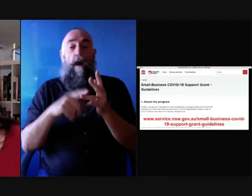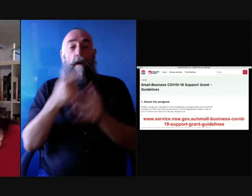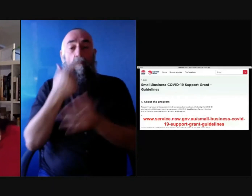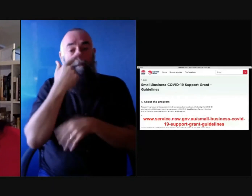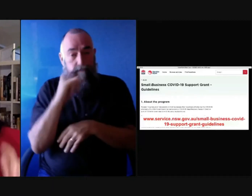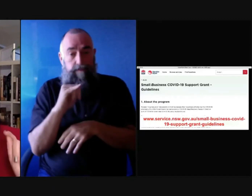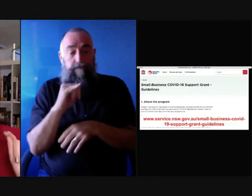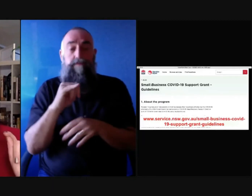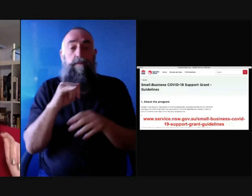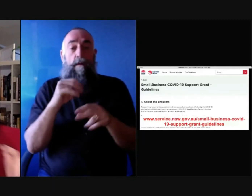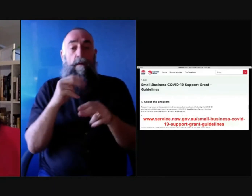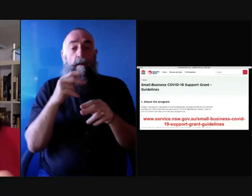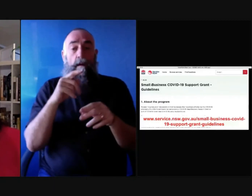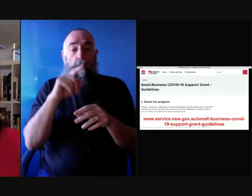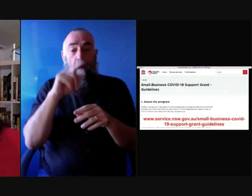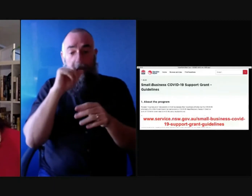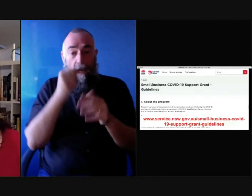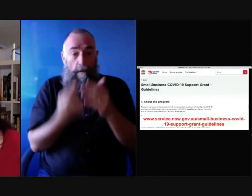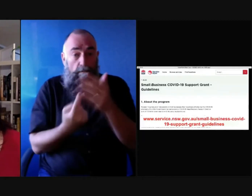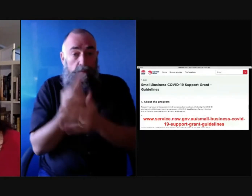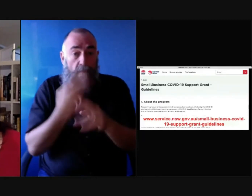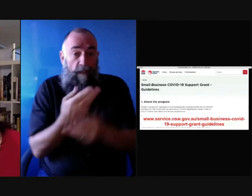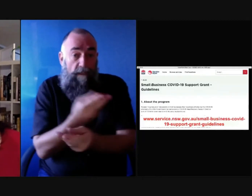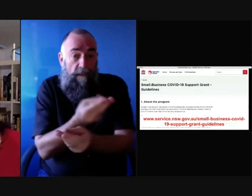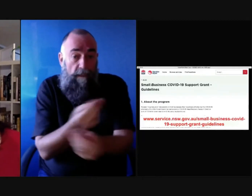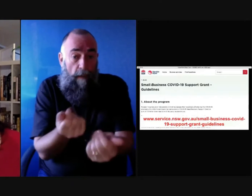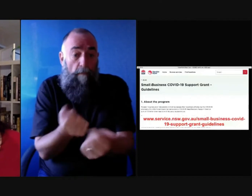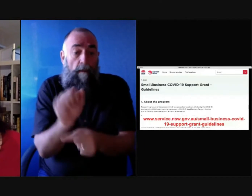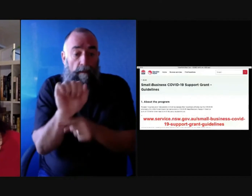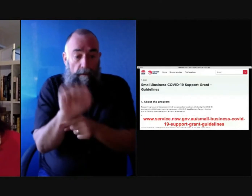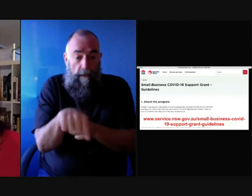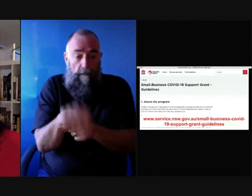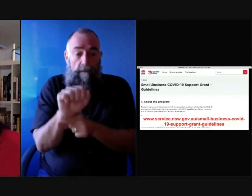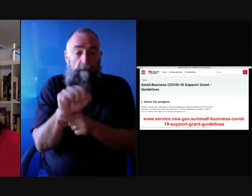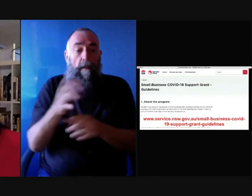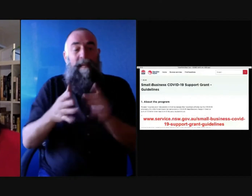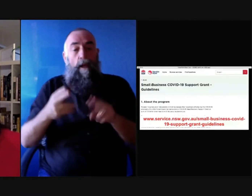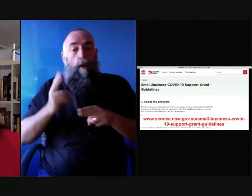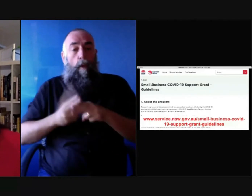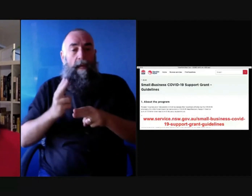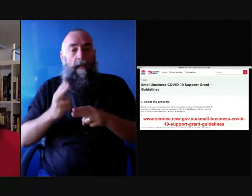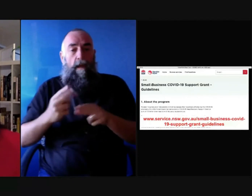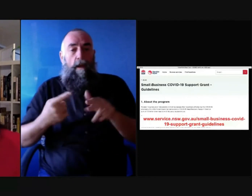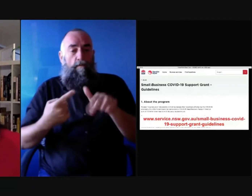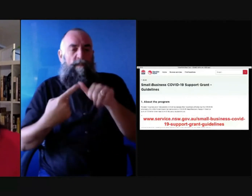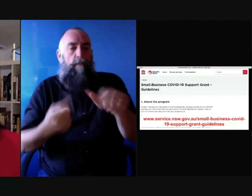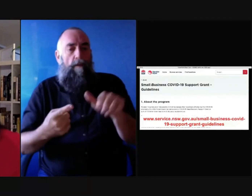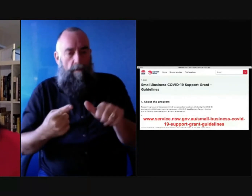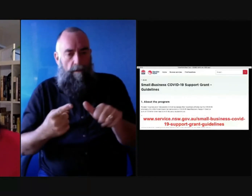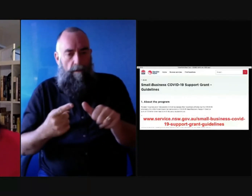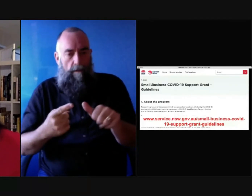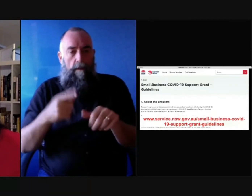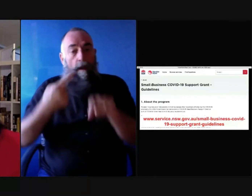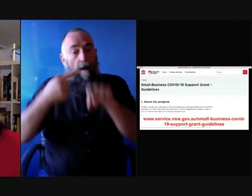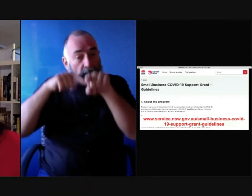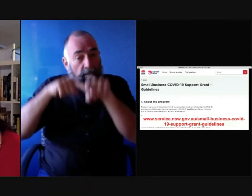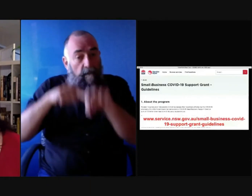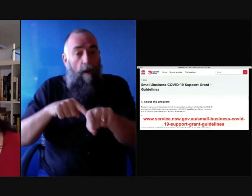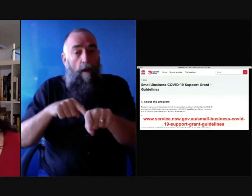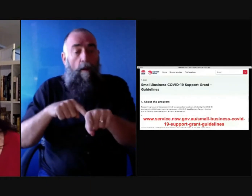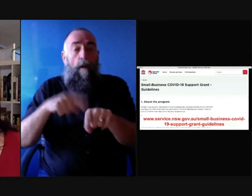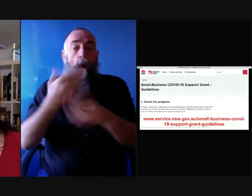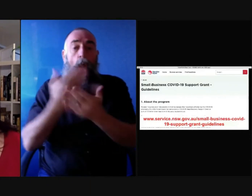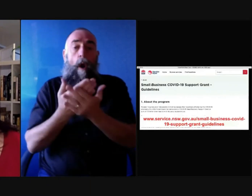you, but it's a quick response grant, and when they say quick, they mean it. It's modelled on the bushfire quick response